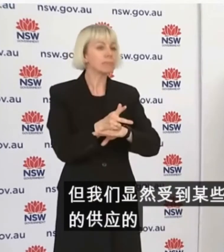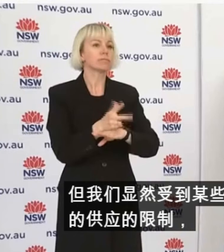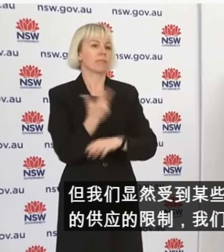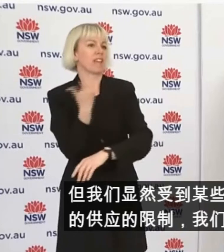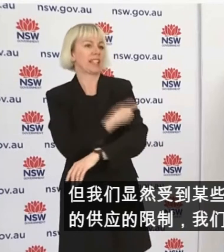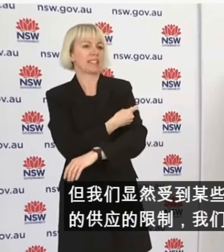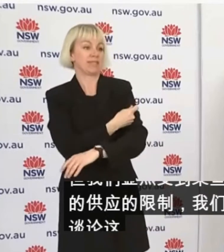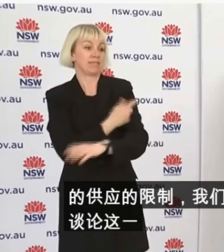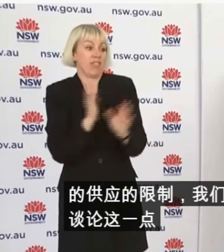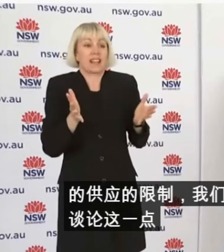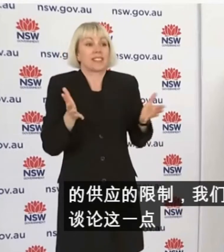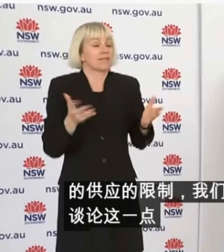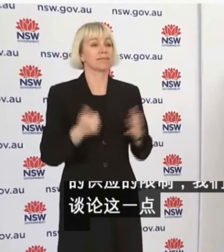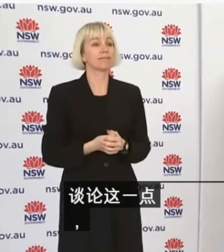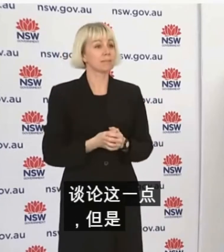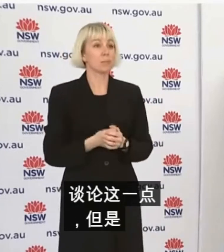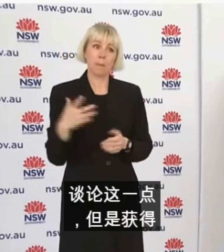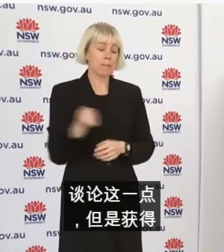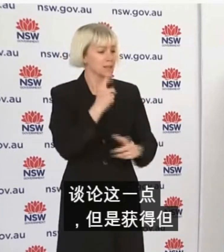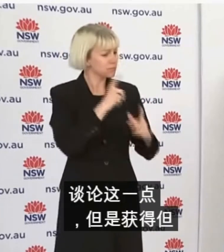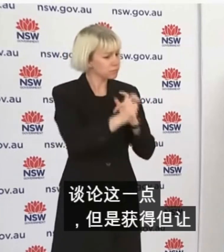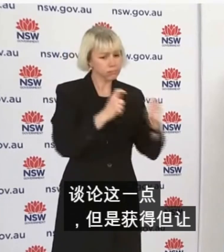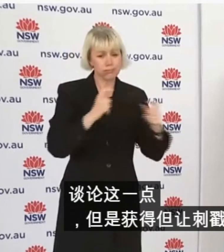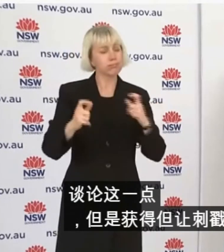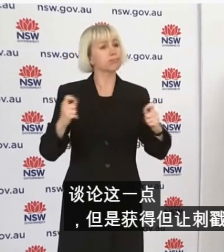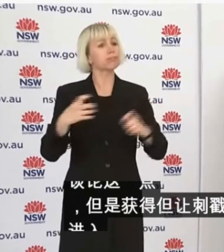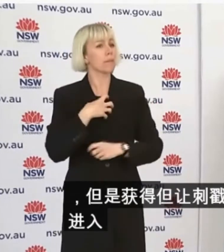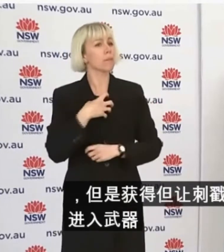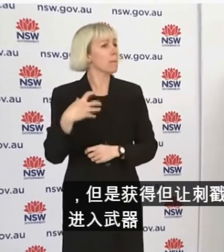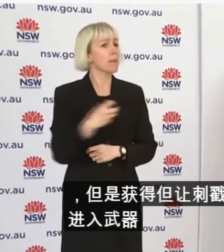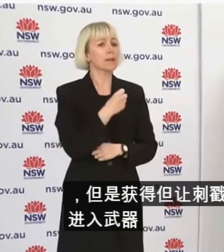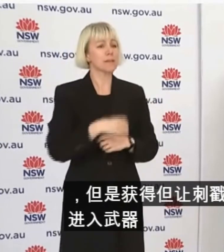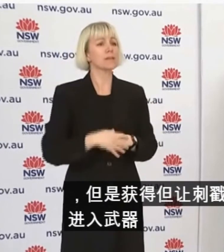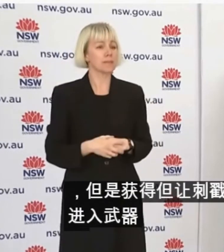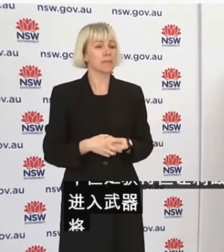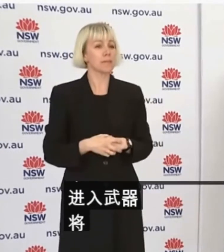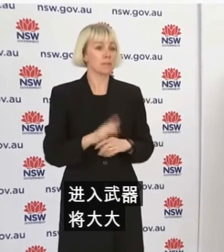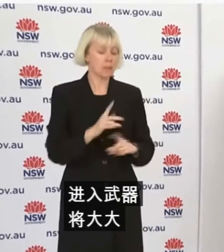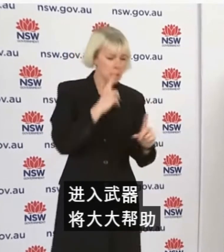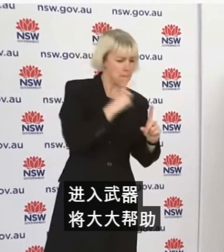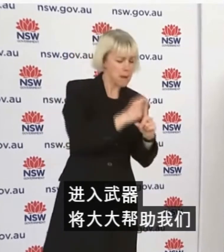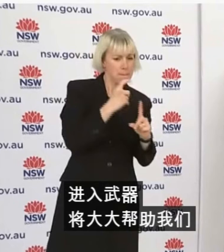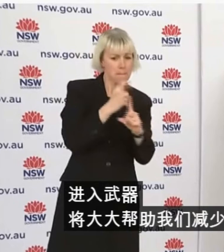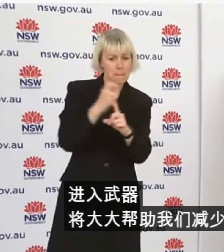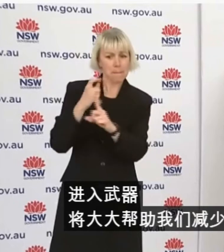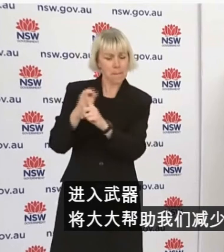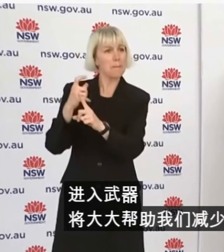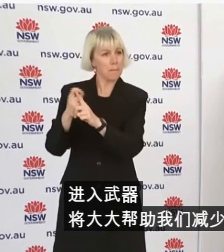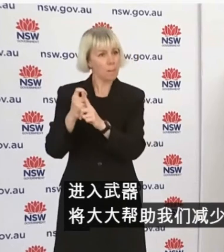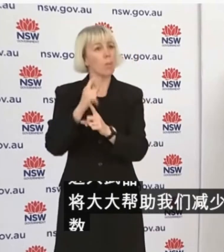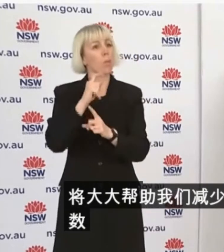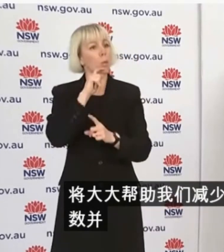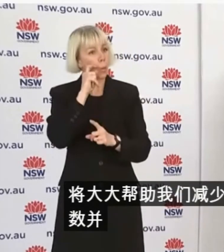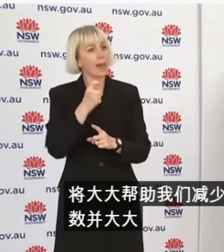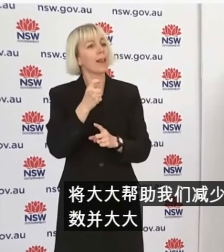supply, obviously, which we've been talking about. But getting jabs into arms will massively help us reduce those